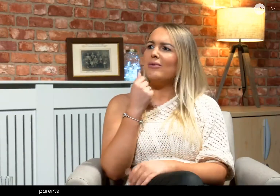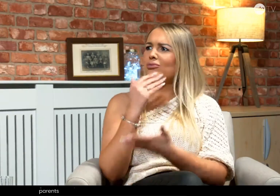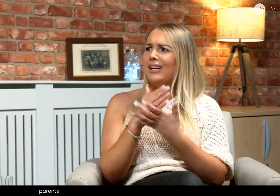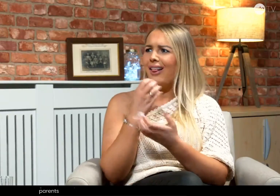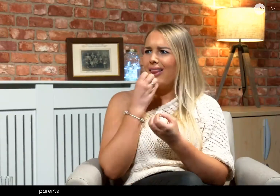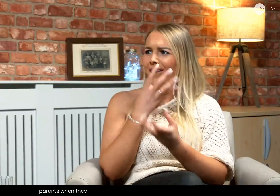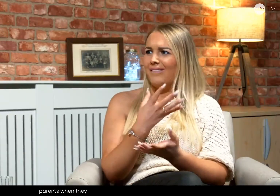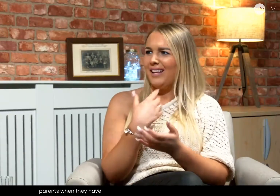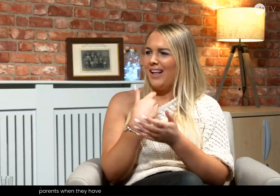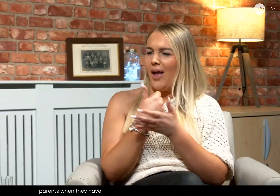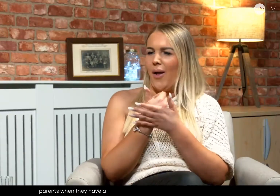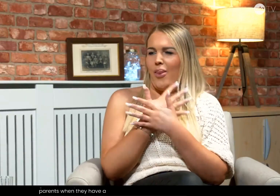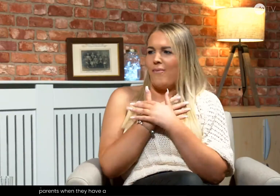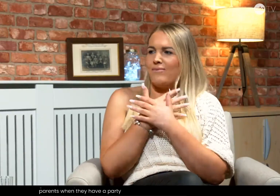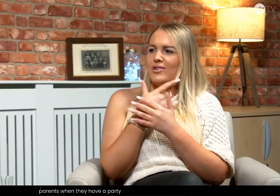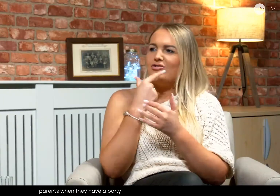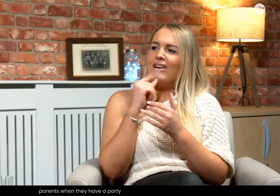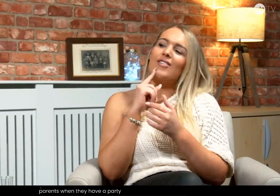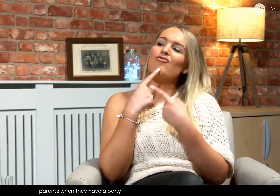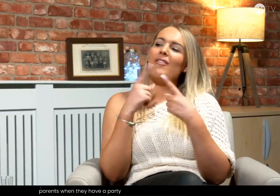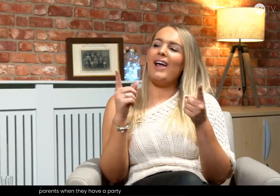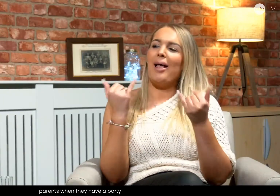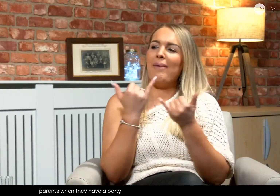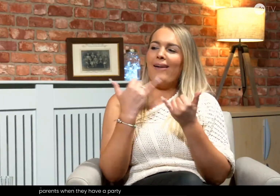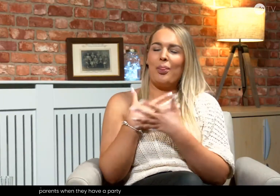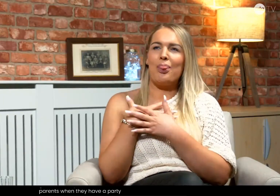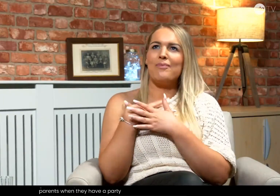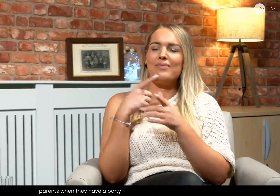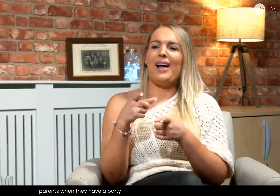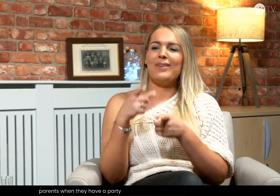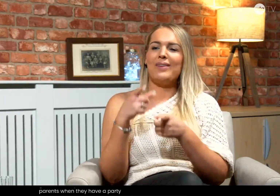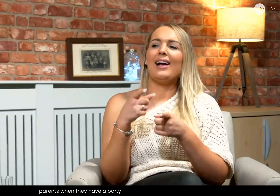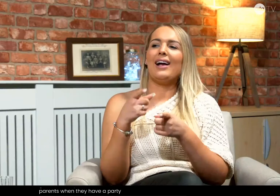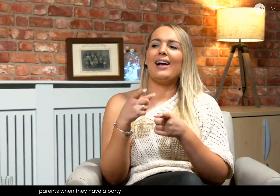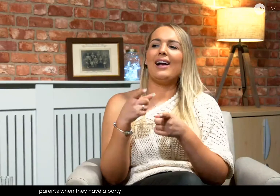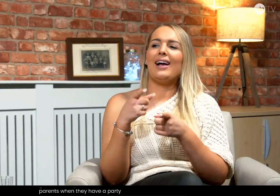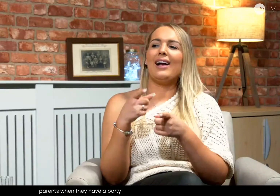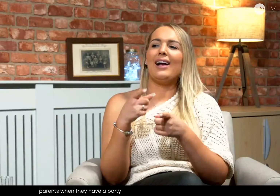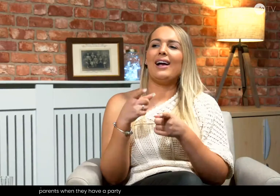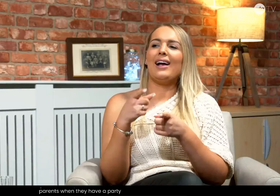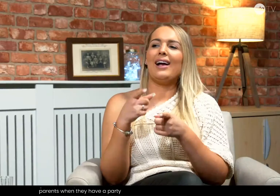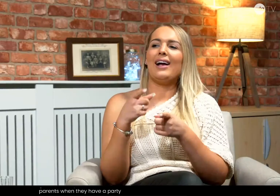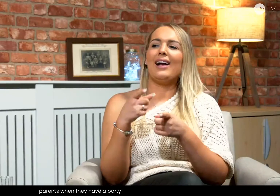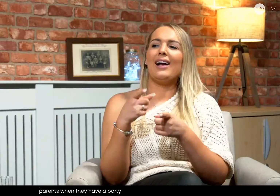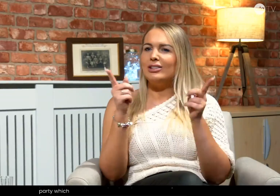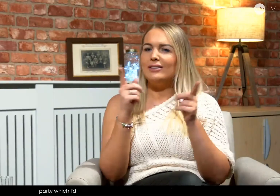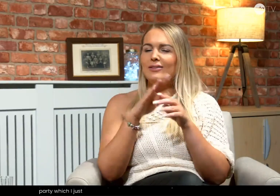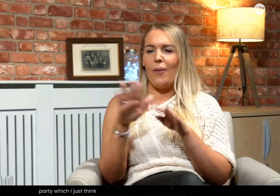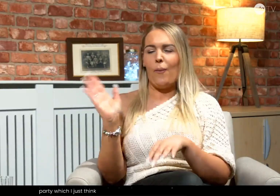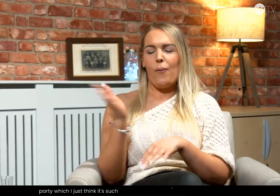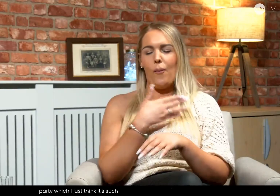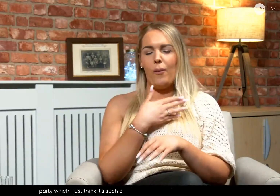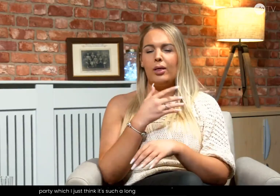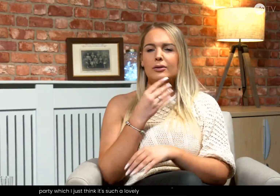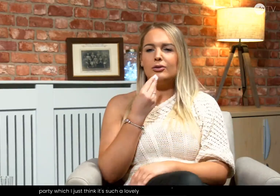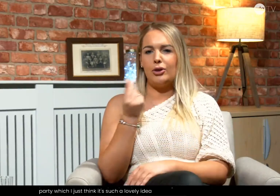party, they have a coming out party, which I just think is such a lovely idea. And